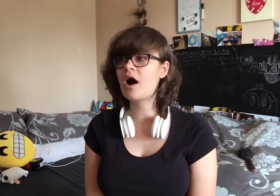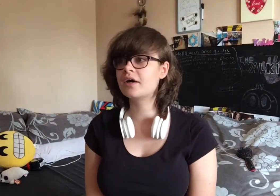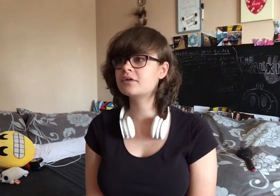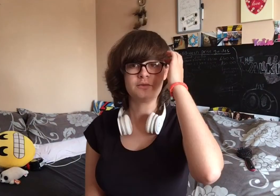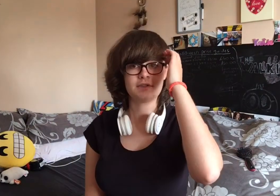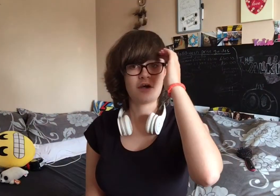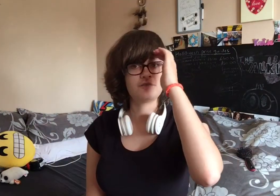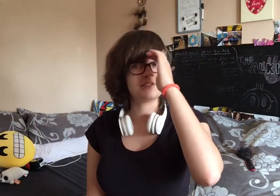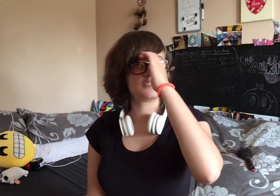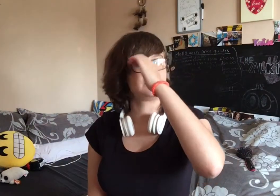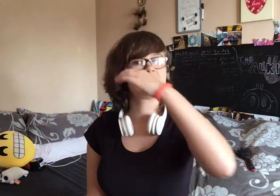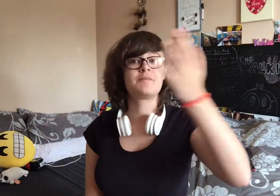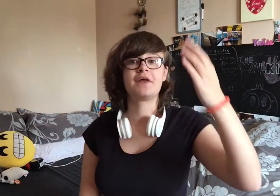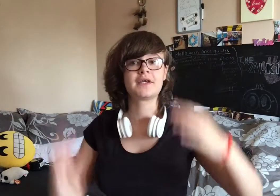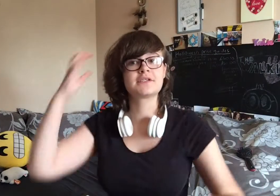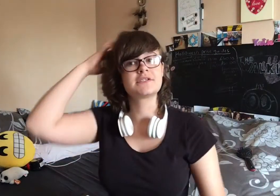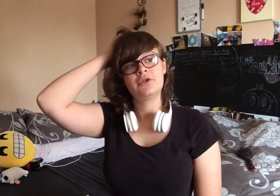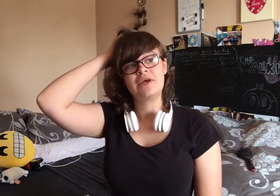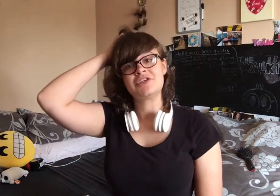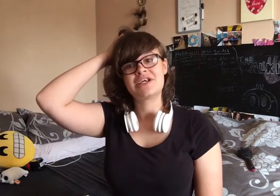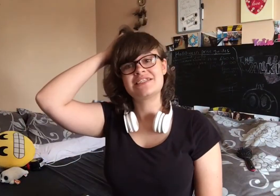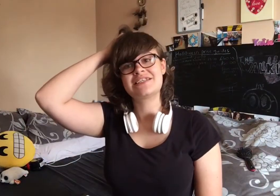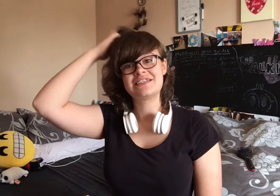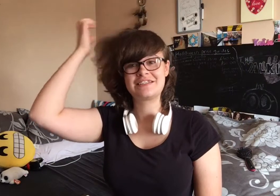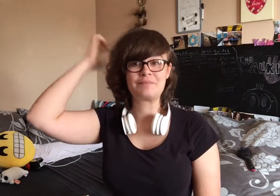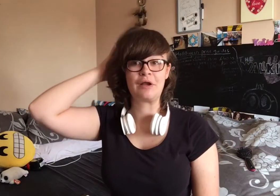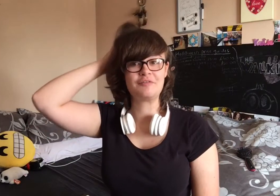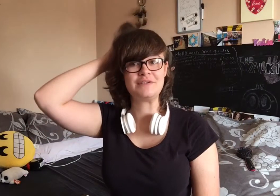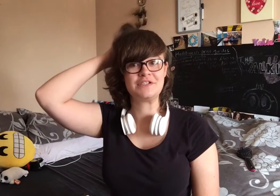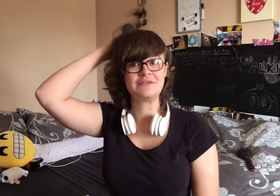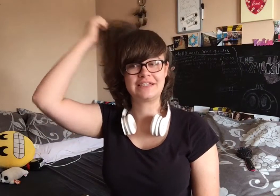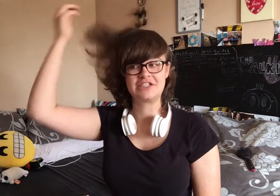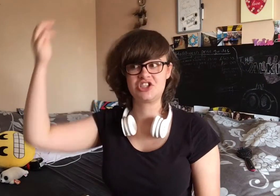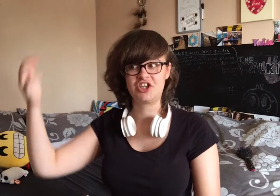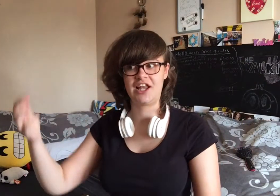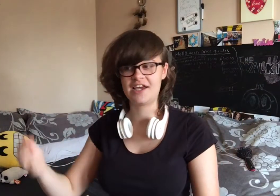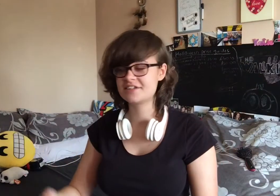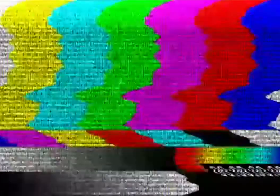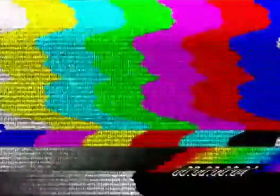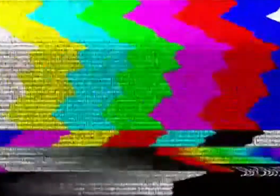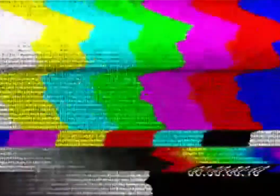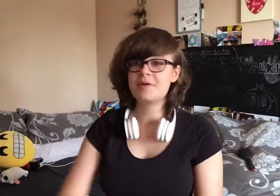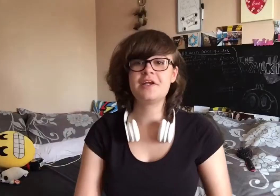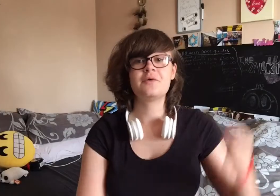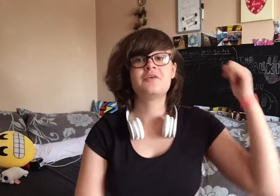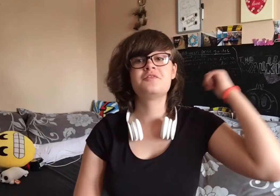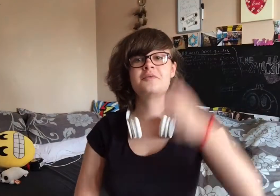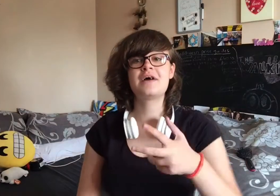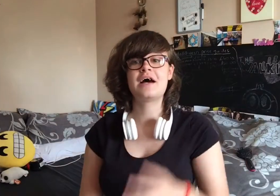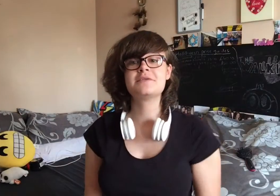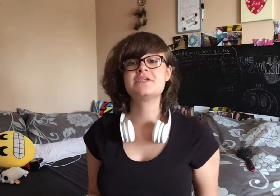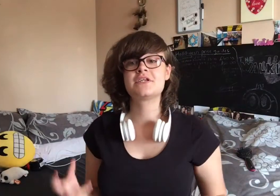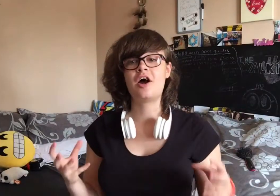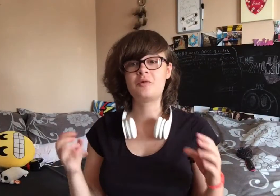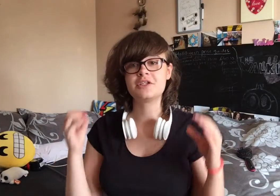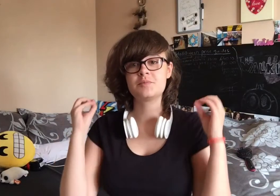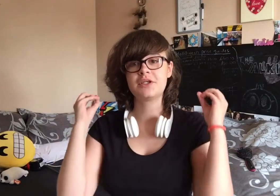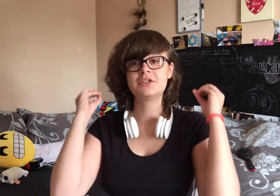It's been a while. I've been doing some things. Not interesting things, but I've been doing things nonetheless. But anyway, for my absence, I wanted to bring to